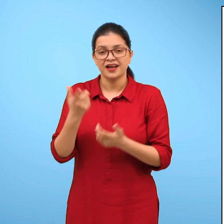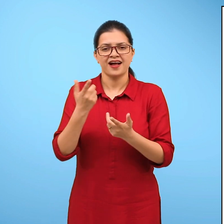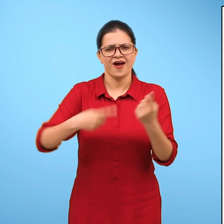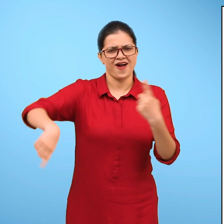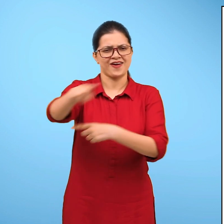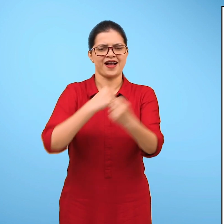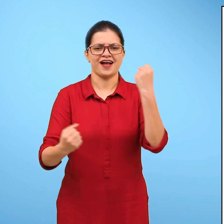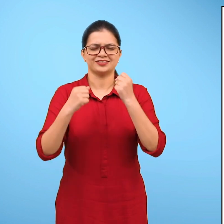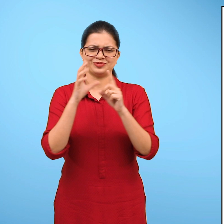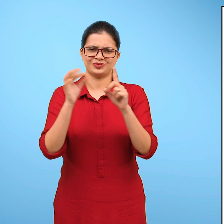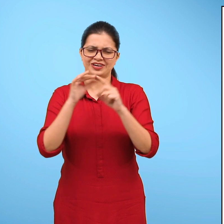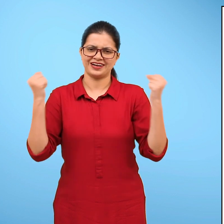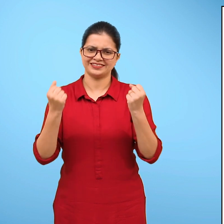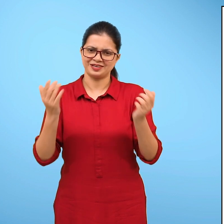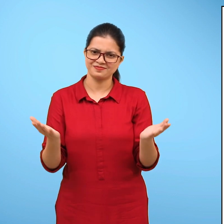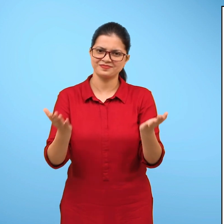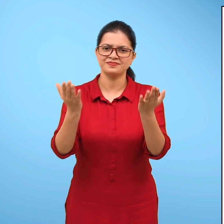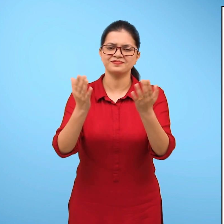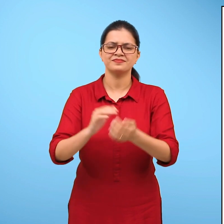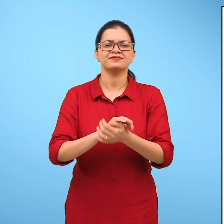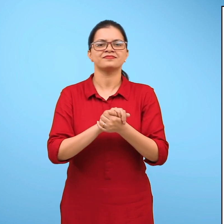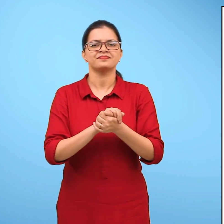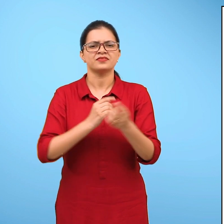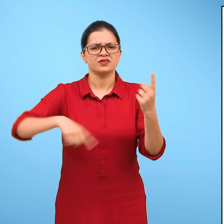Repeat this activity on other parts of your body.